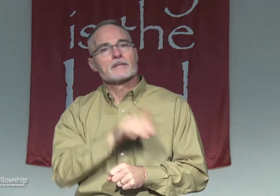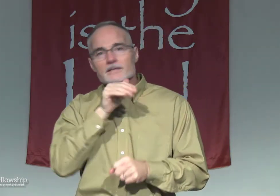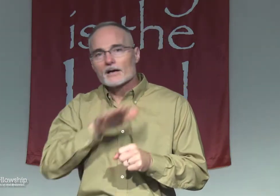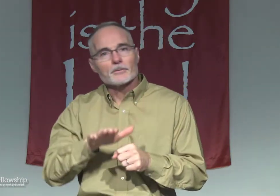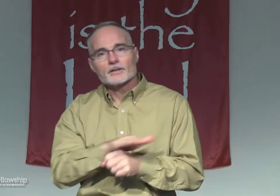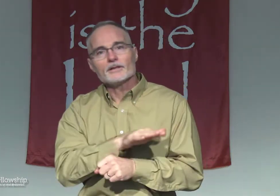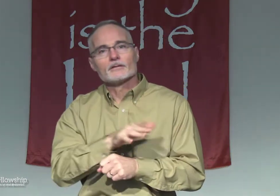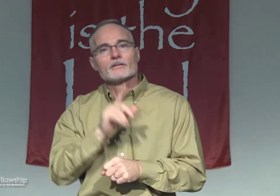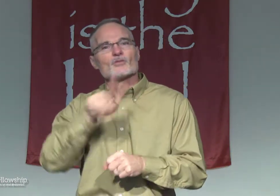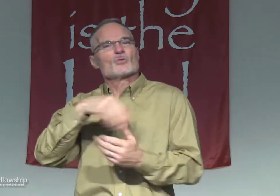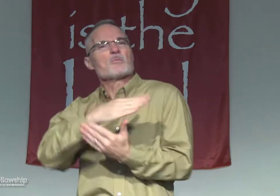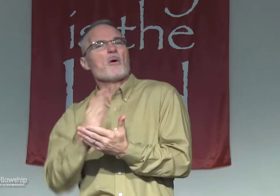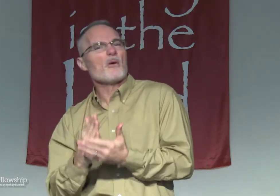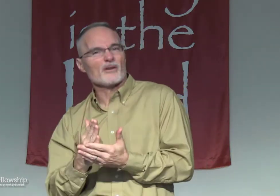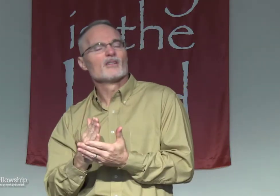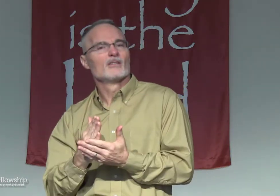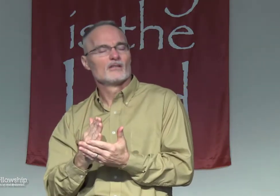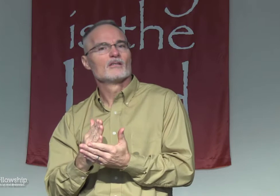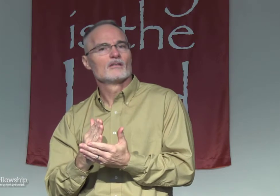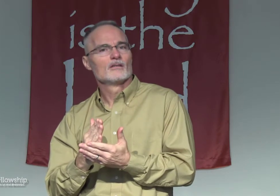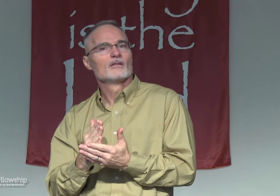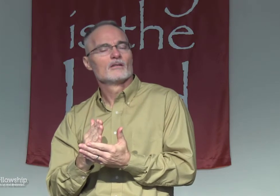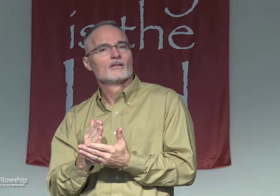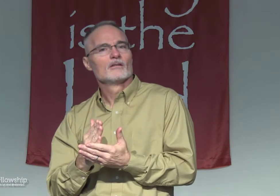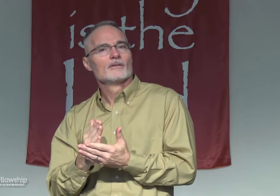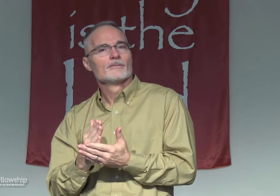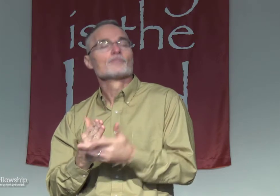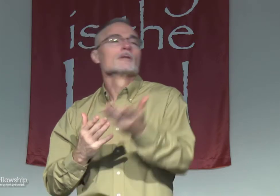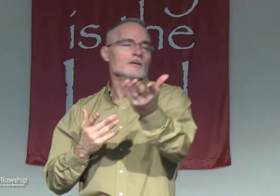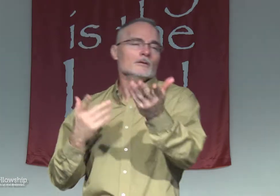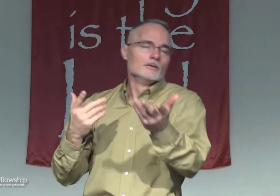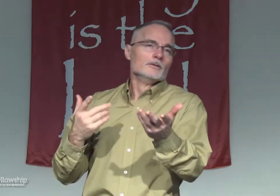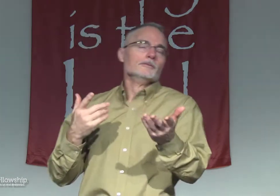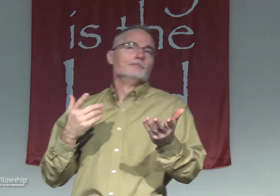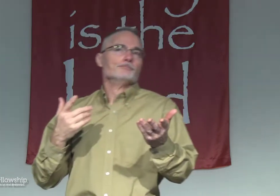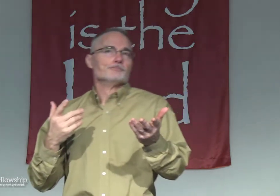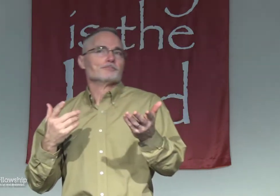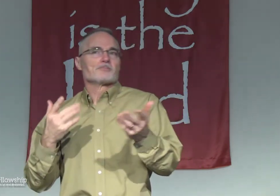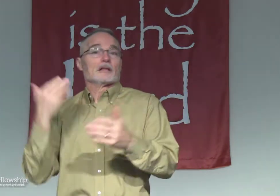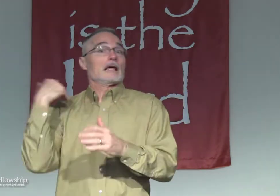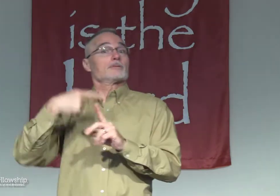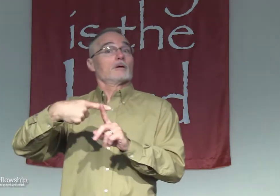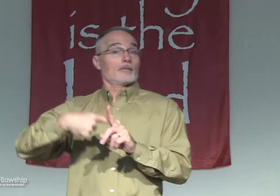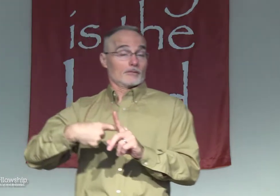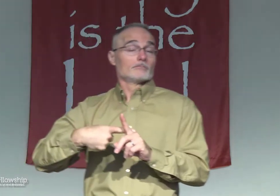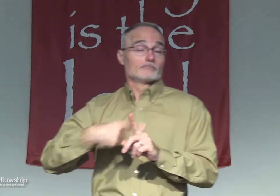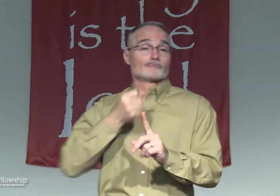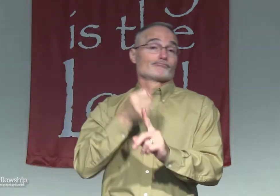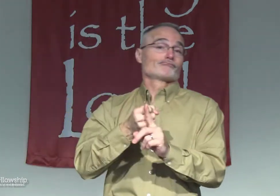incomplete. It's incomplete. It's partial love.